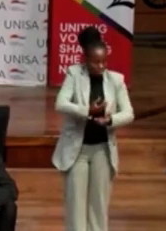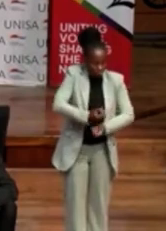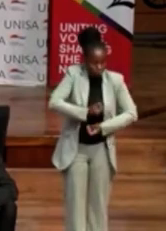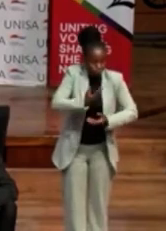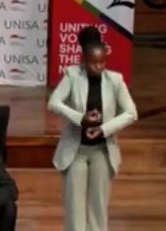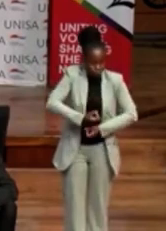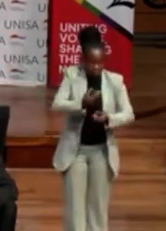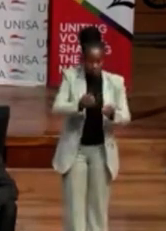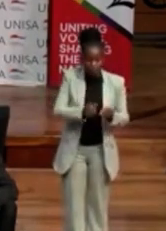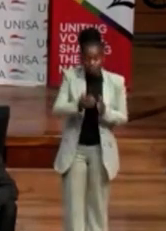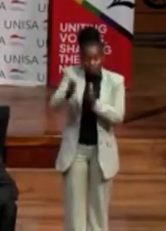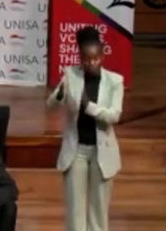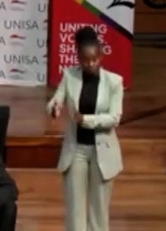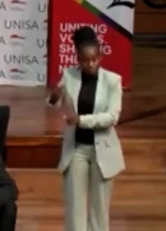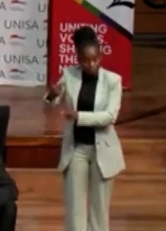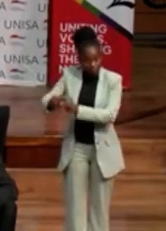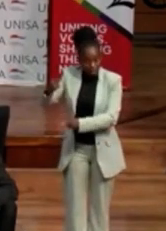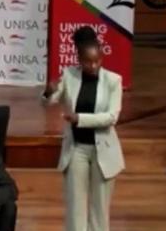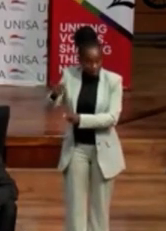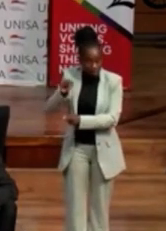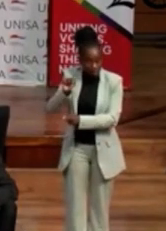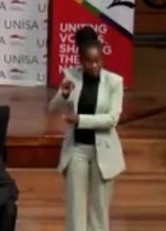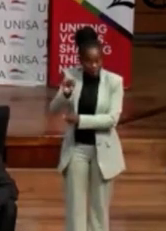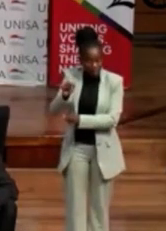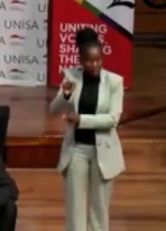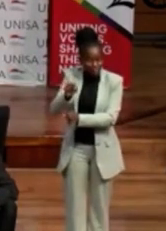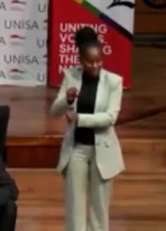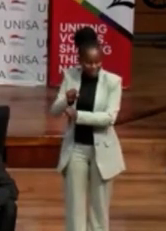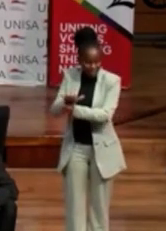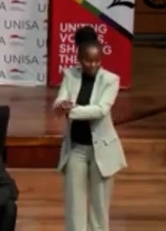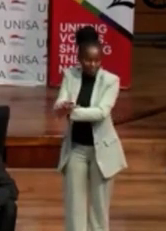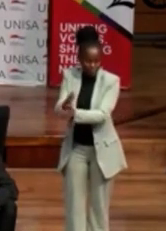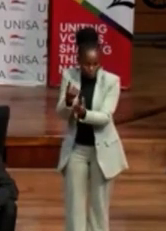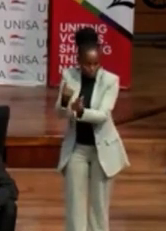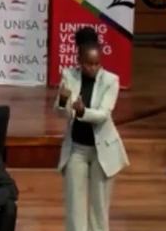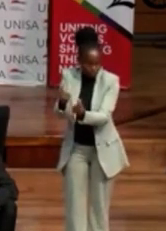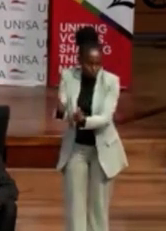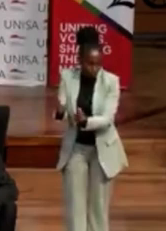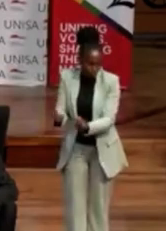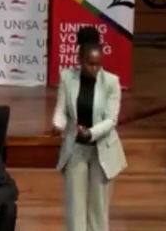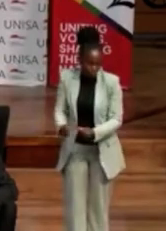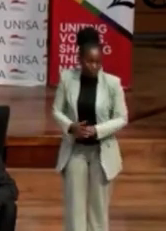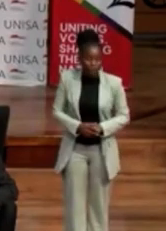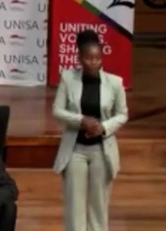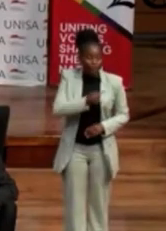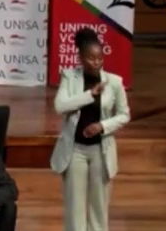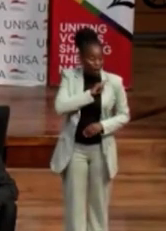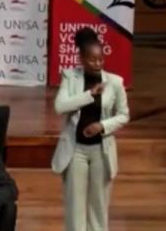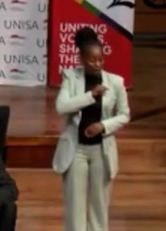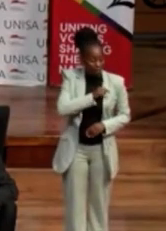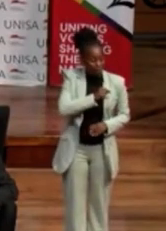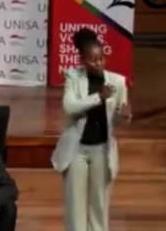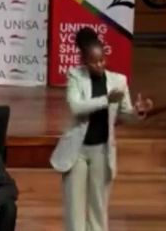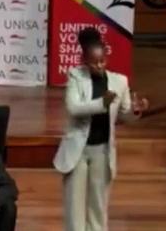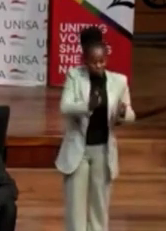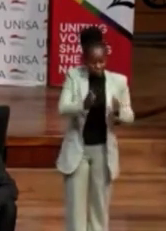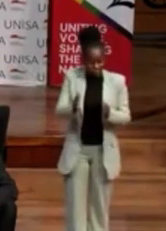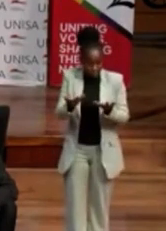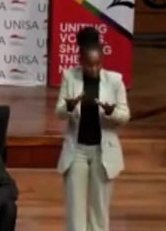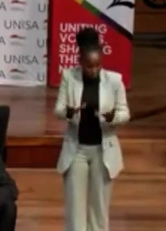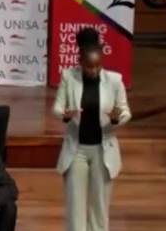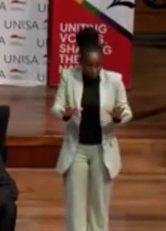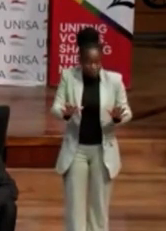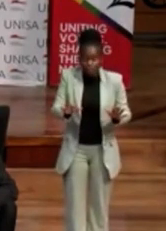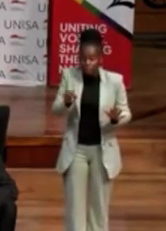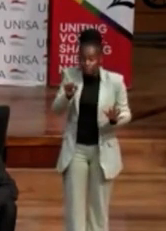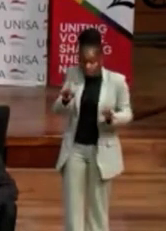stage. Then finally, we have implementation. Because after the process, we're going to have agreements